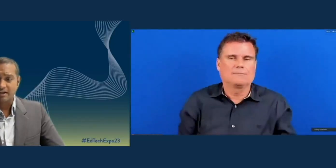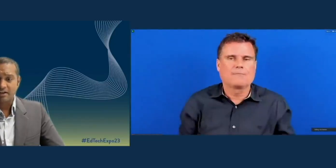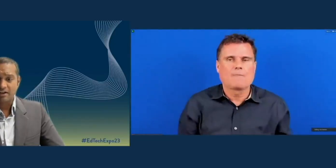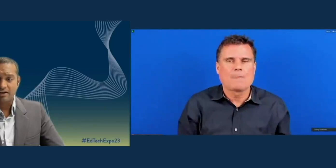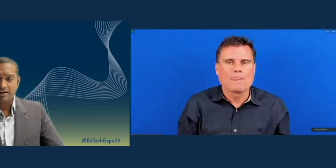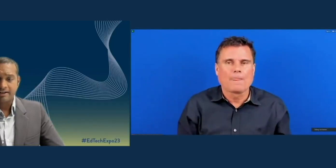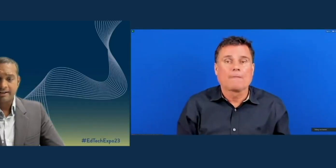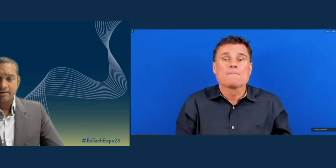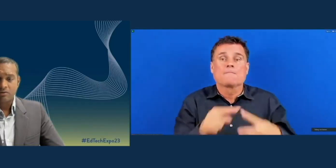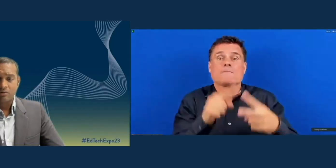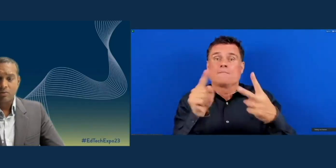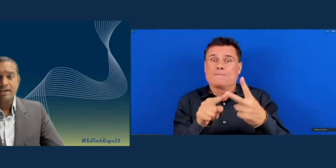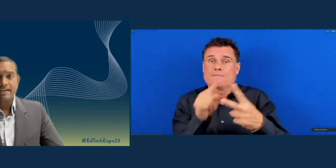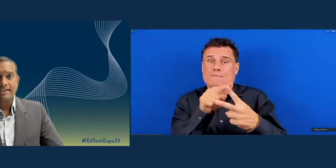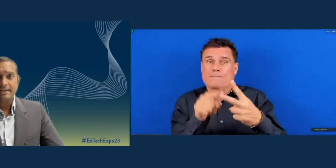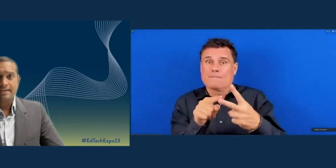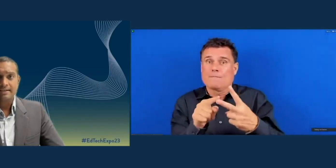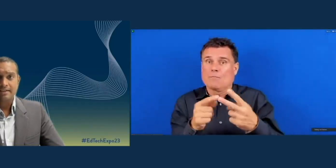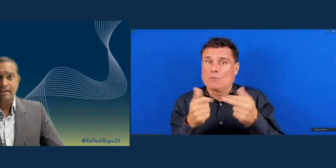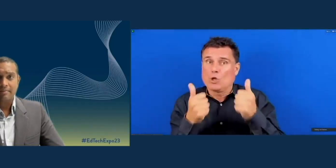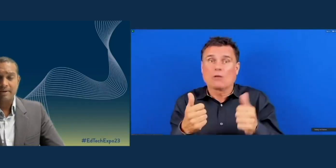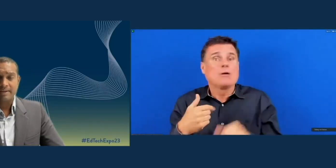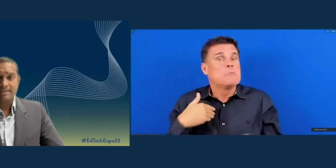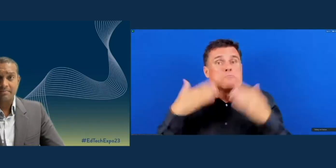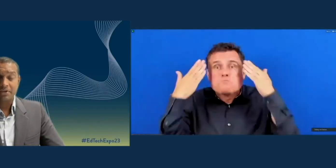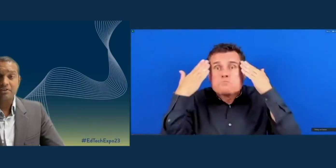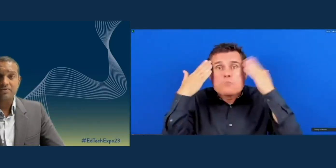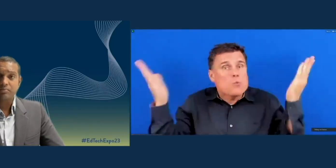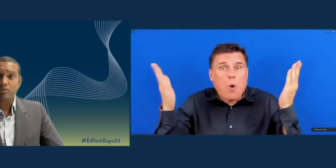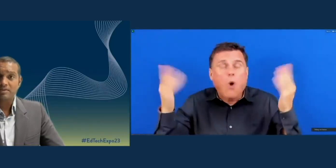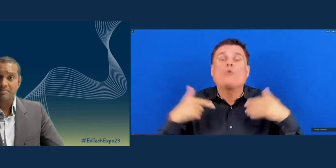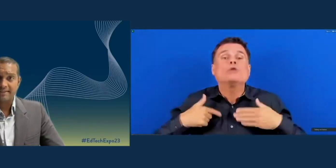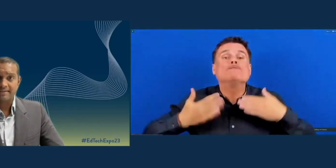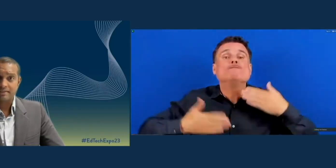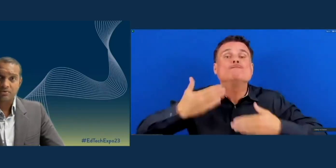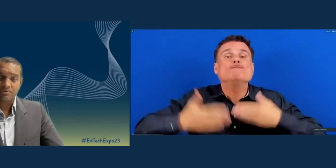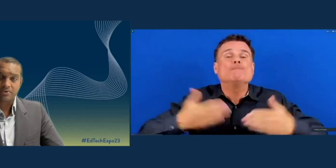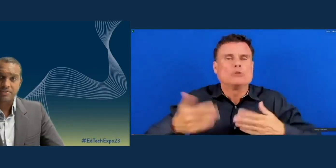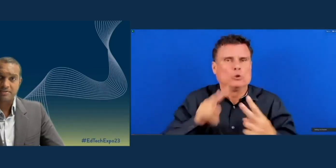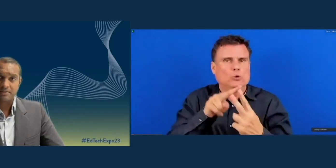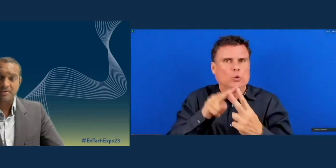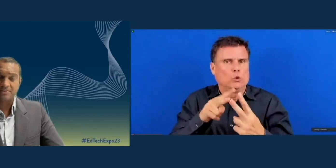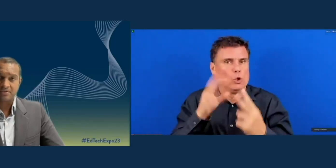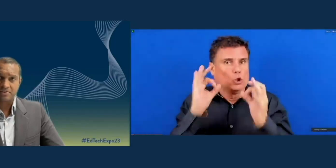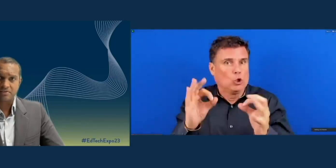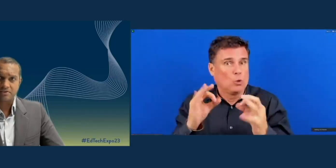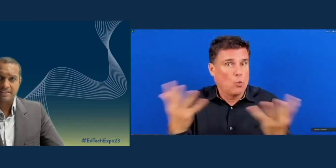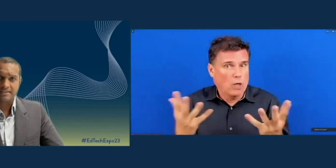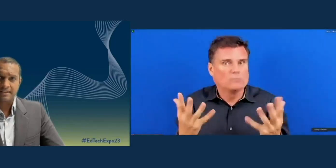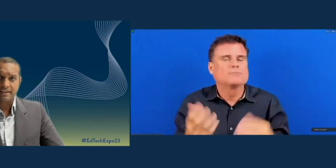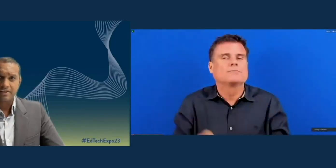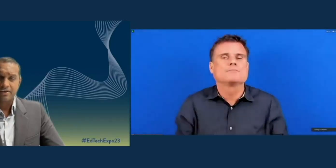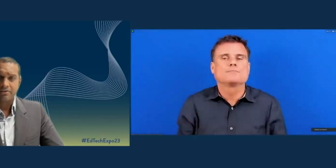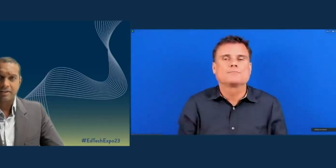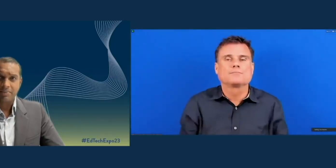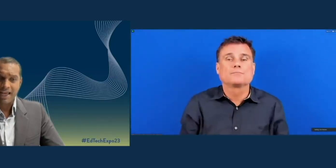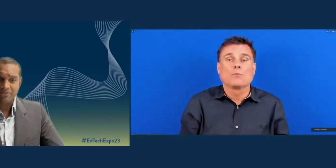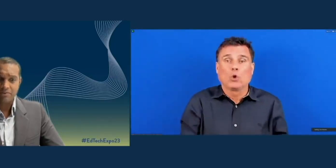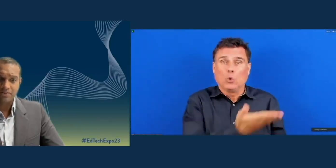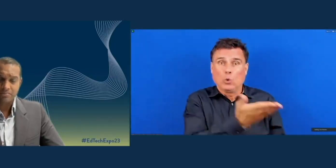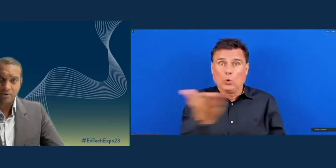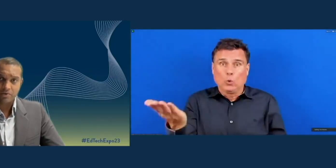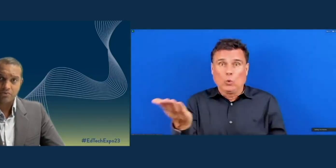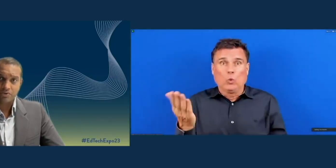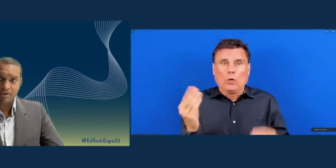noting are, one is there's a burden of support and maintenance when you produce a piece of digital content. You know, the